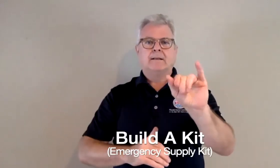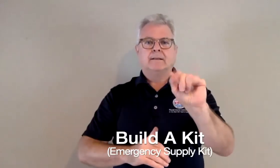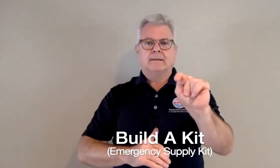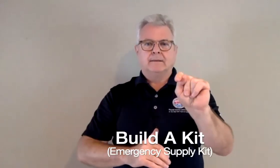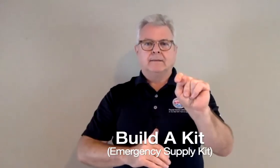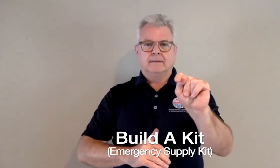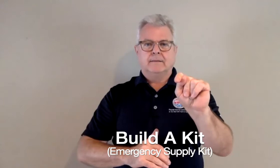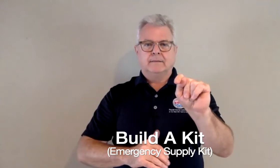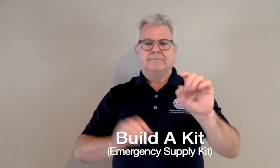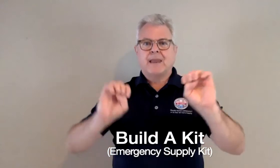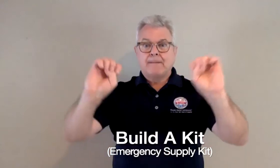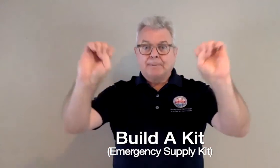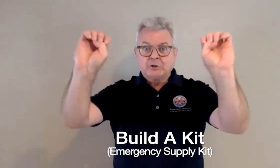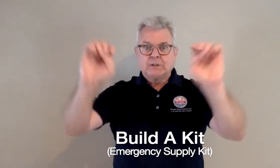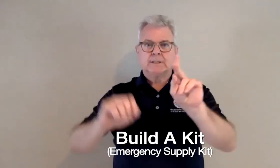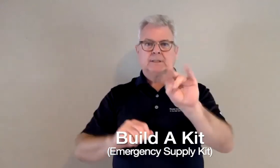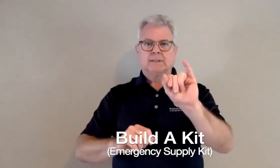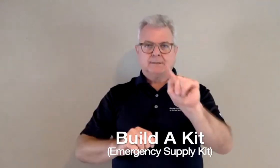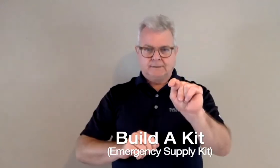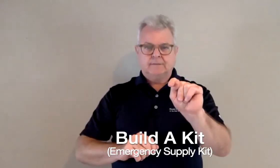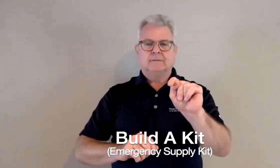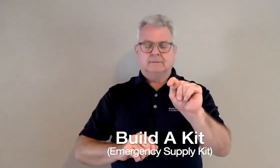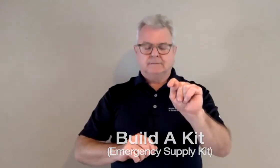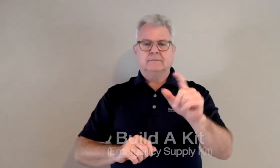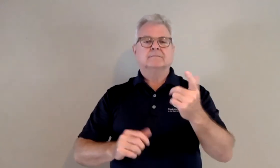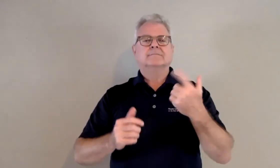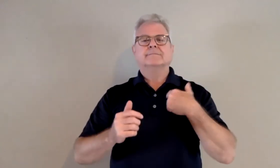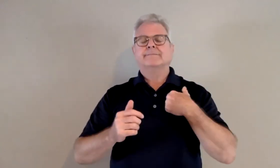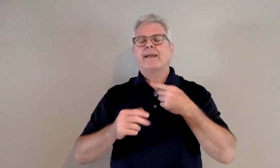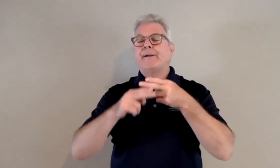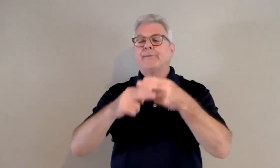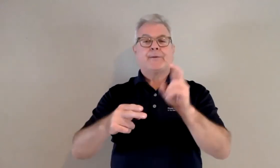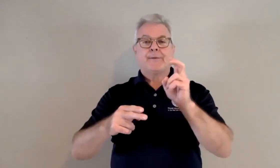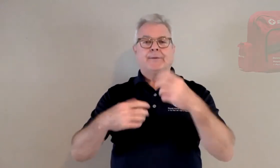is building a kit, an emergency kit.